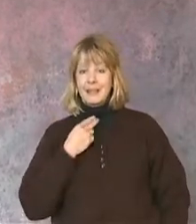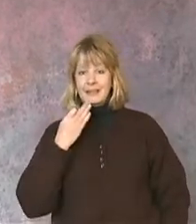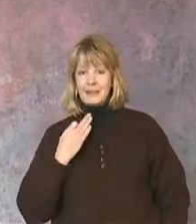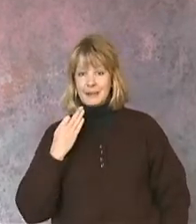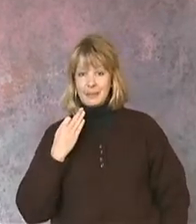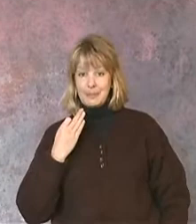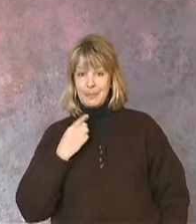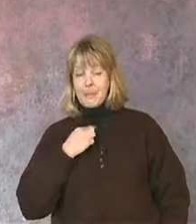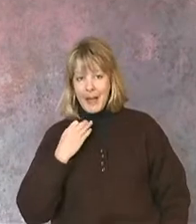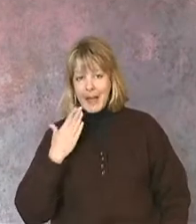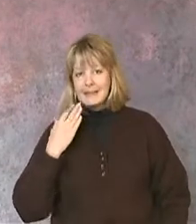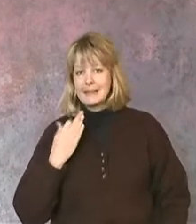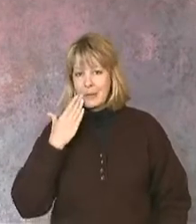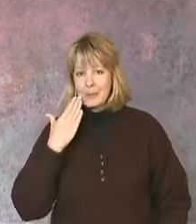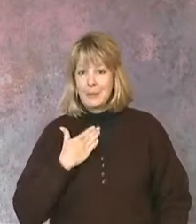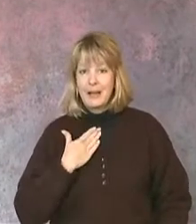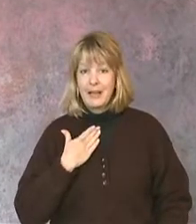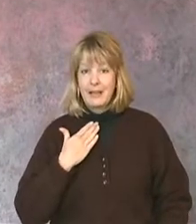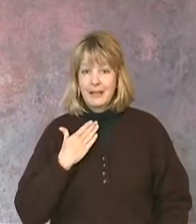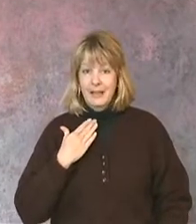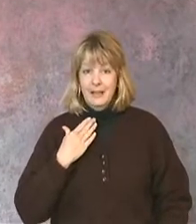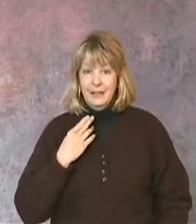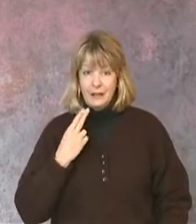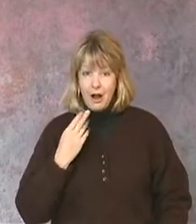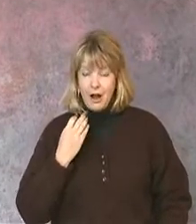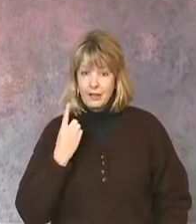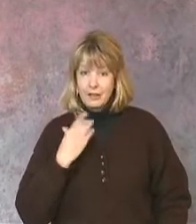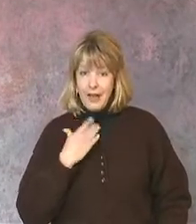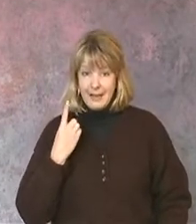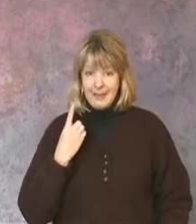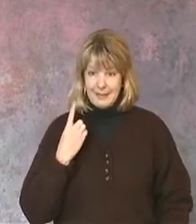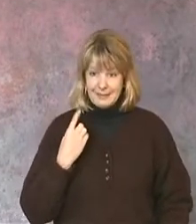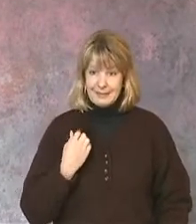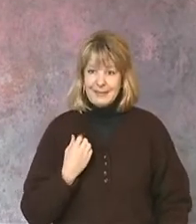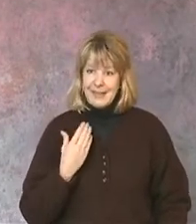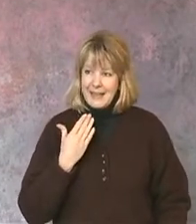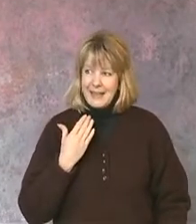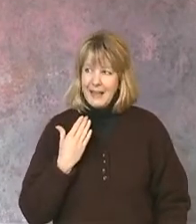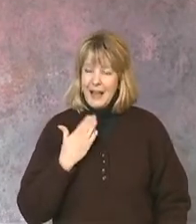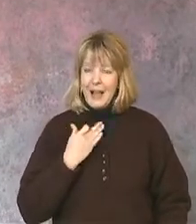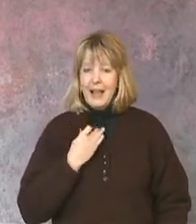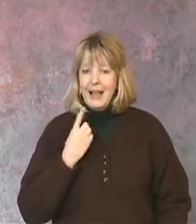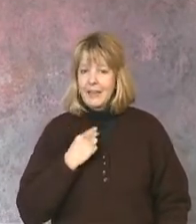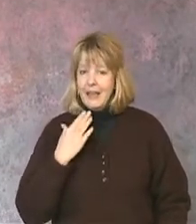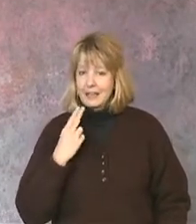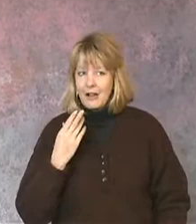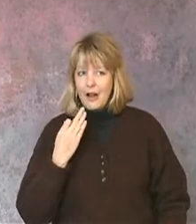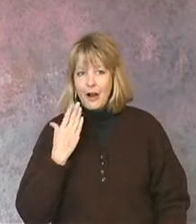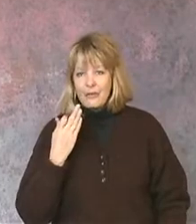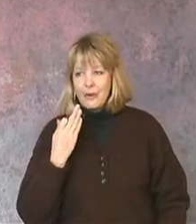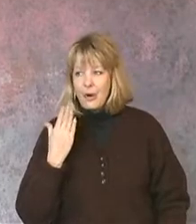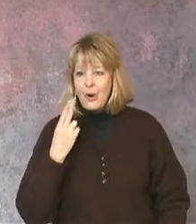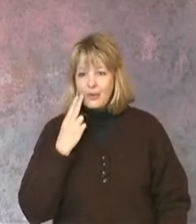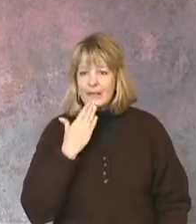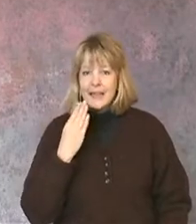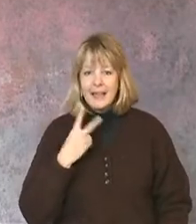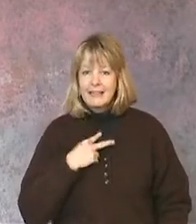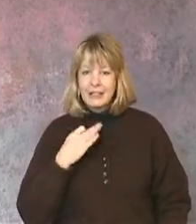This past summer, my car died. I had that car for over 10